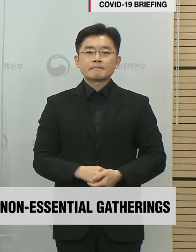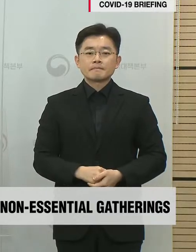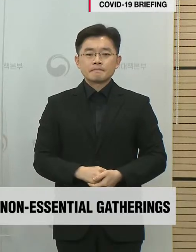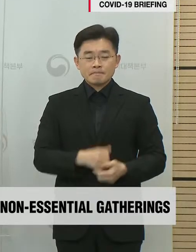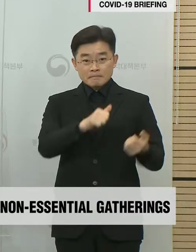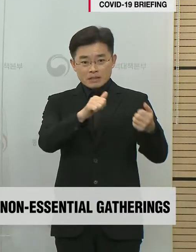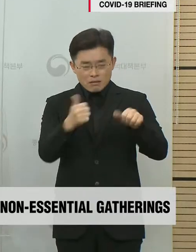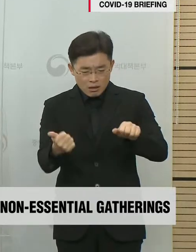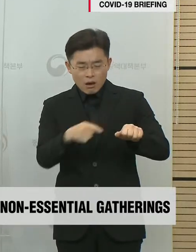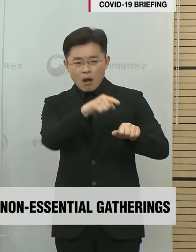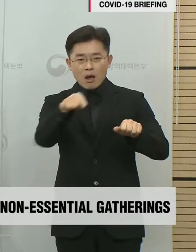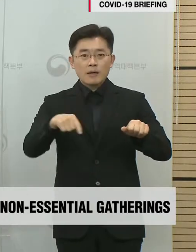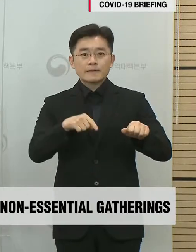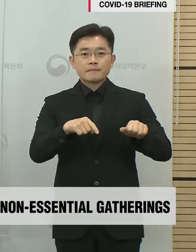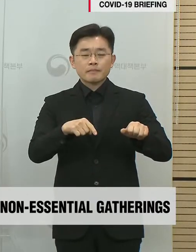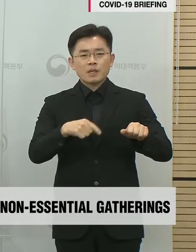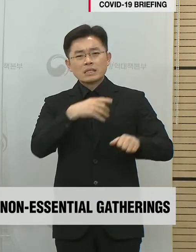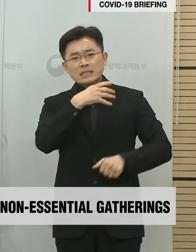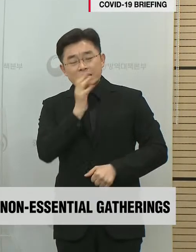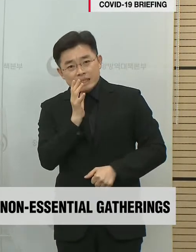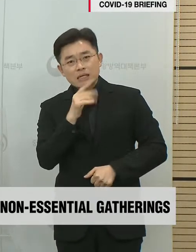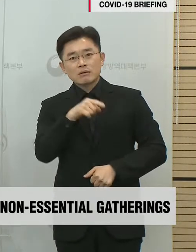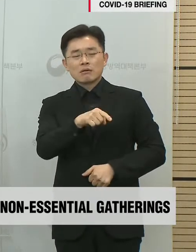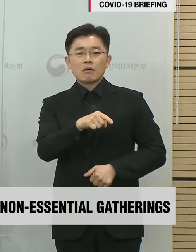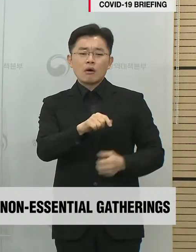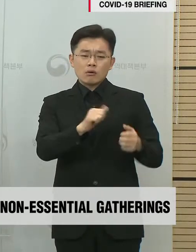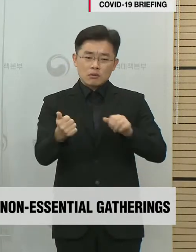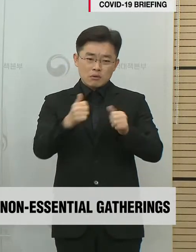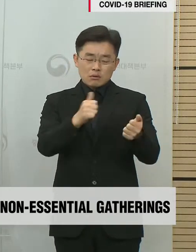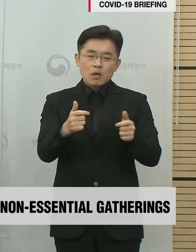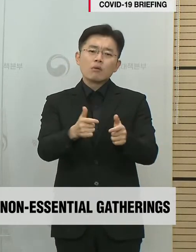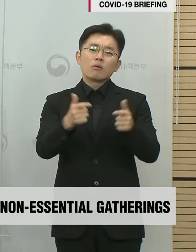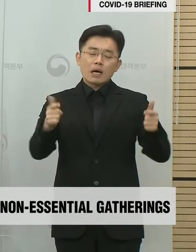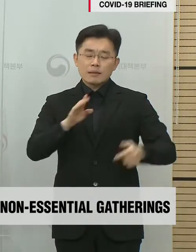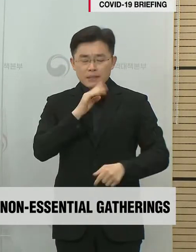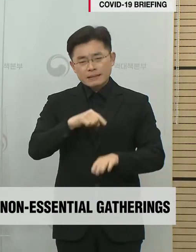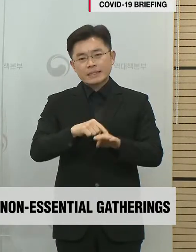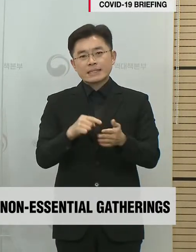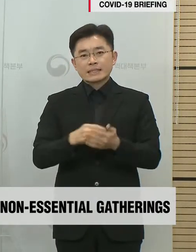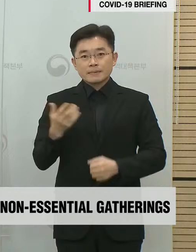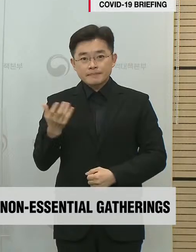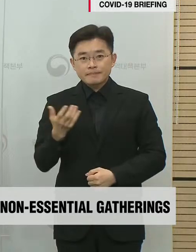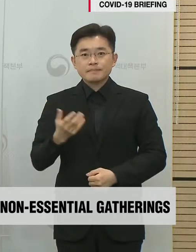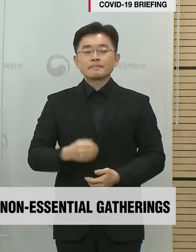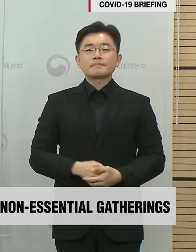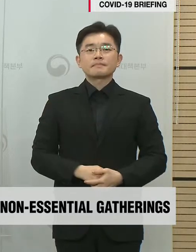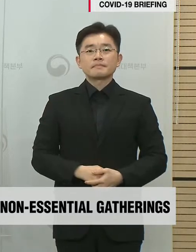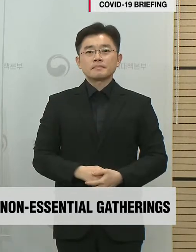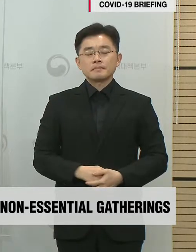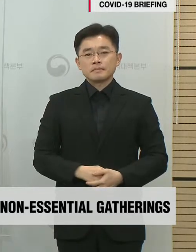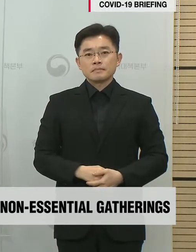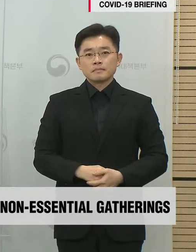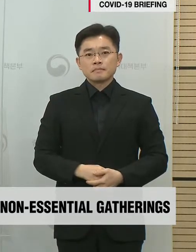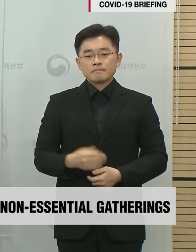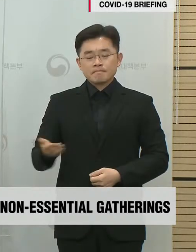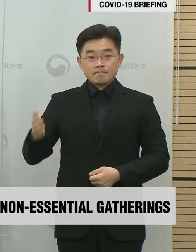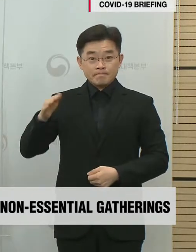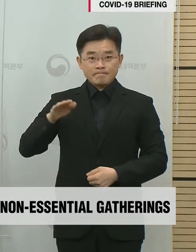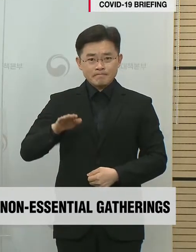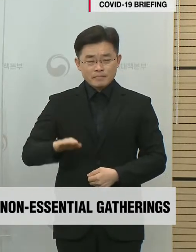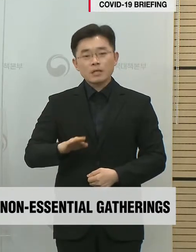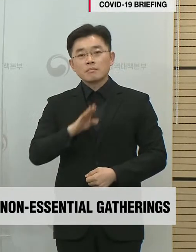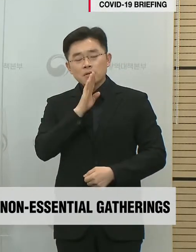the five additional fatalities, and we are highly concerned of the fatalities among the